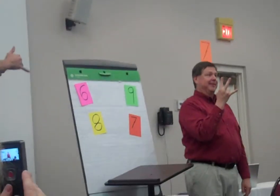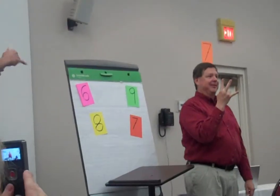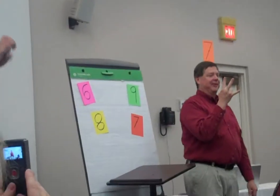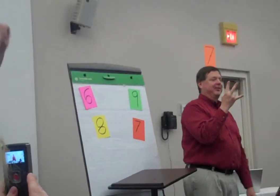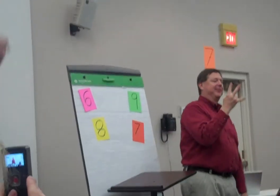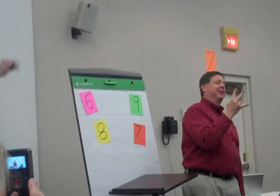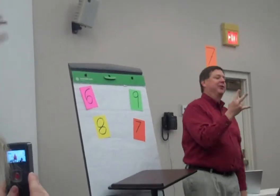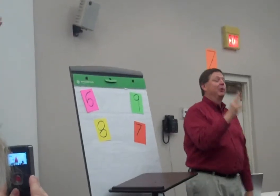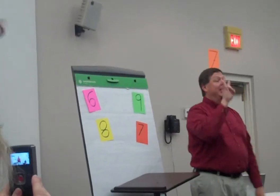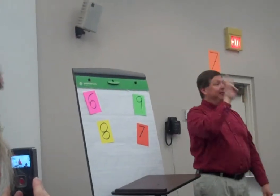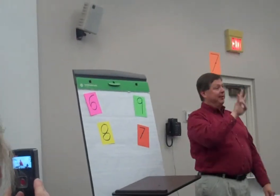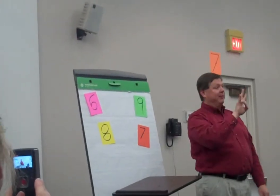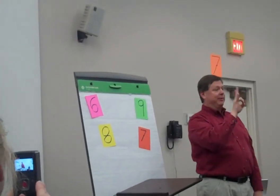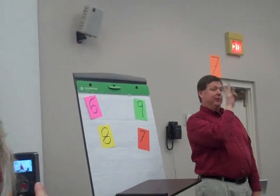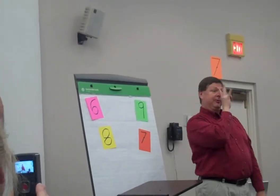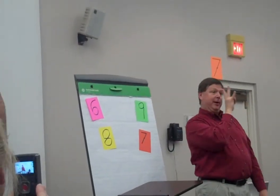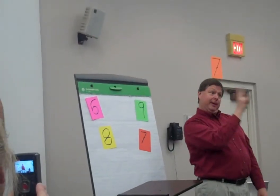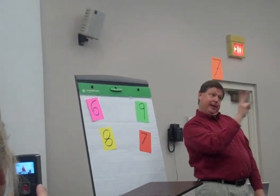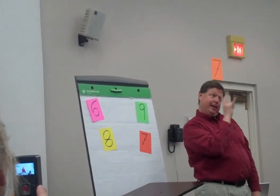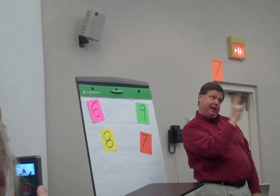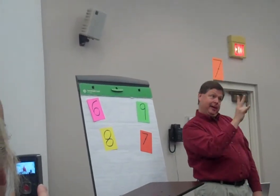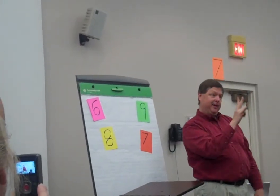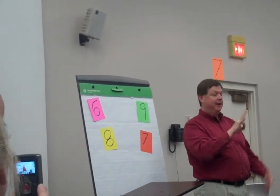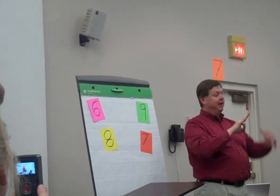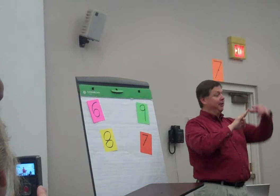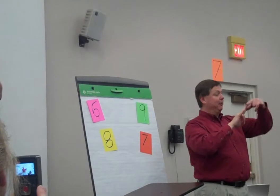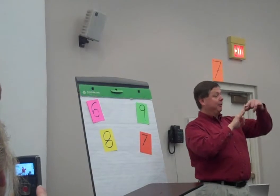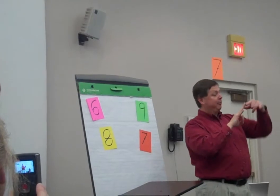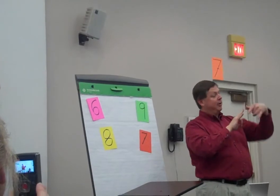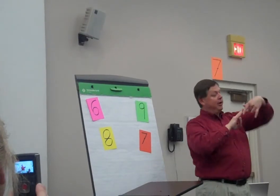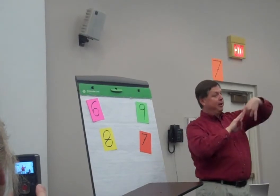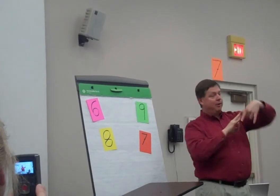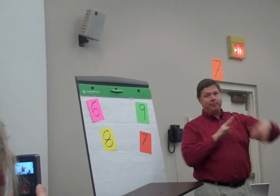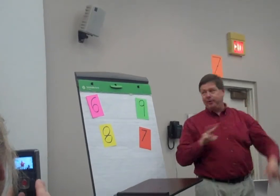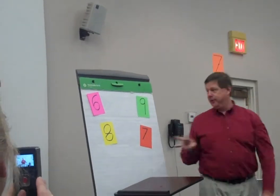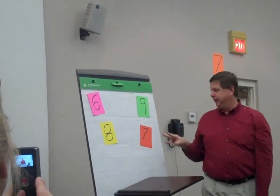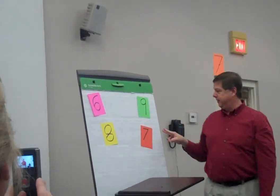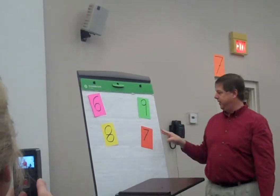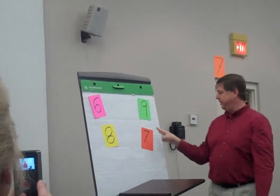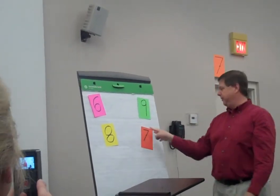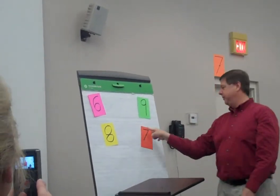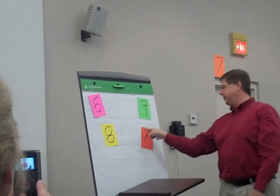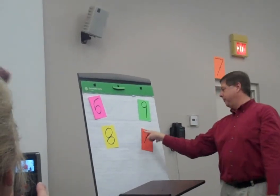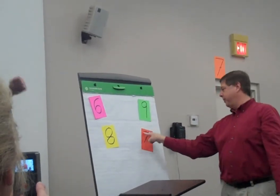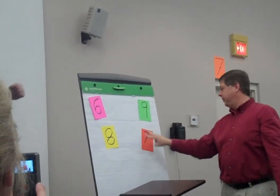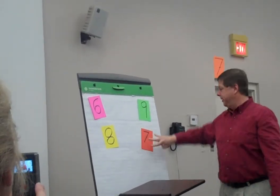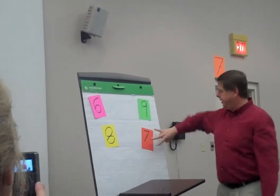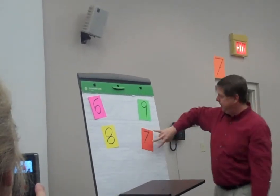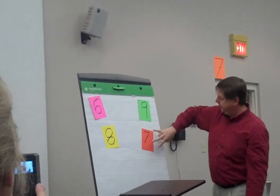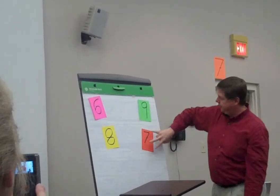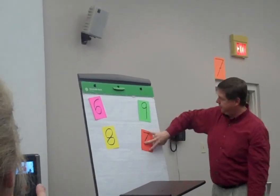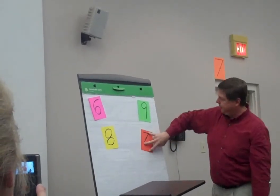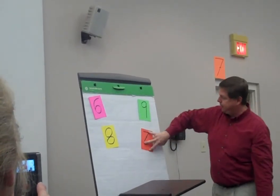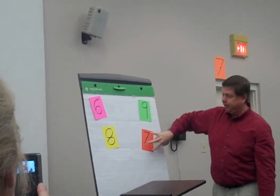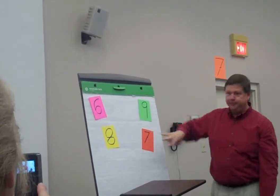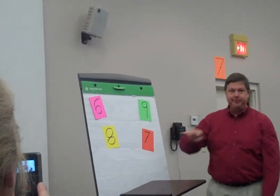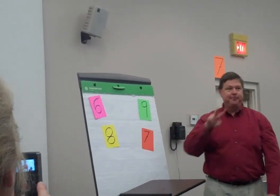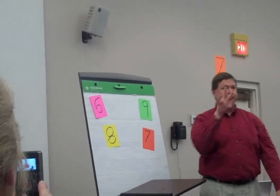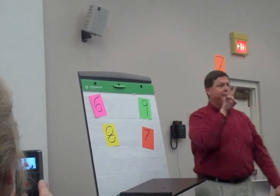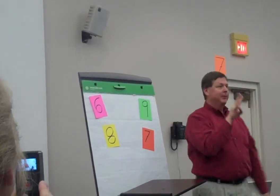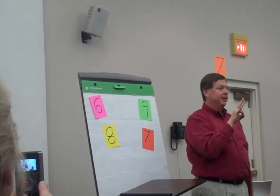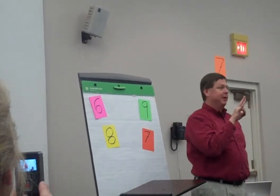Okay? And yes, I drew this to size too. 7s are straight. There's a short part and a long part. See? Here's the short part, and here's the